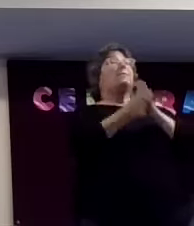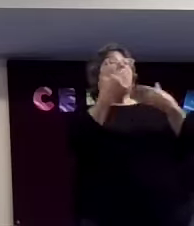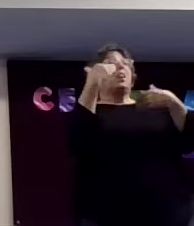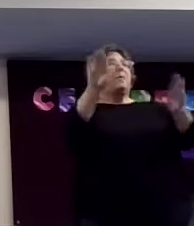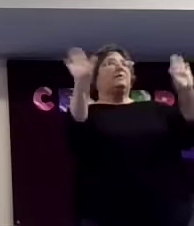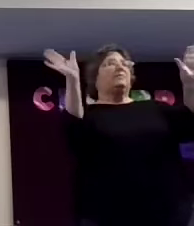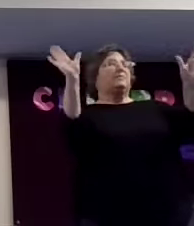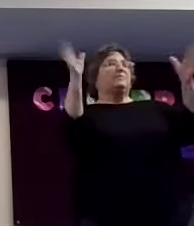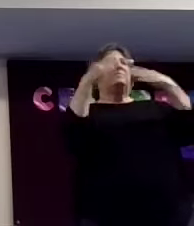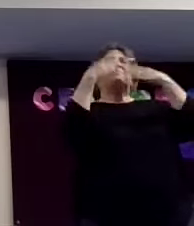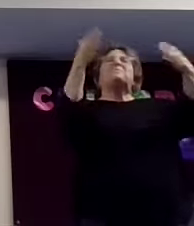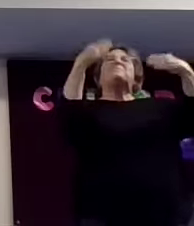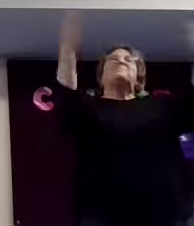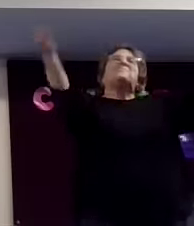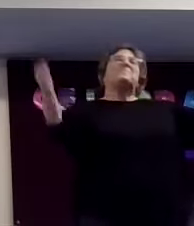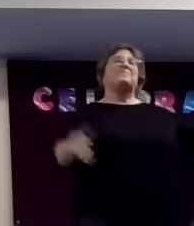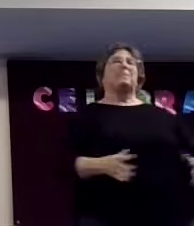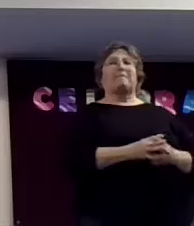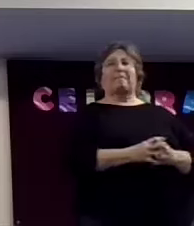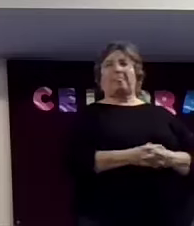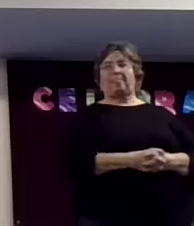you very much. Thank you very much.